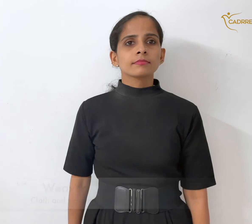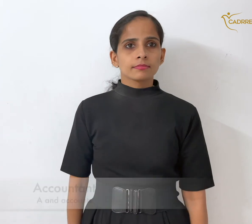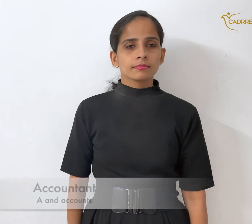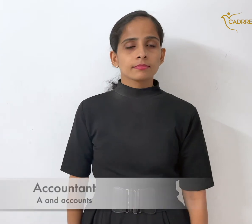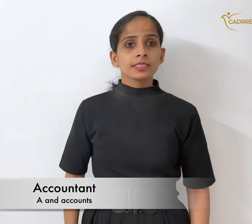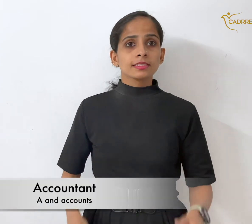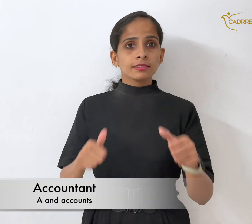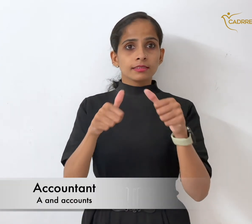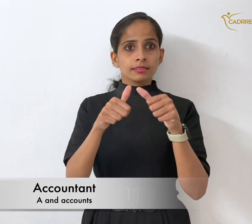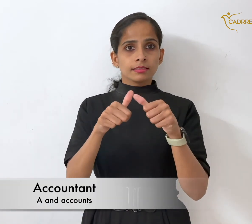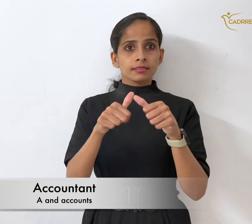Accountant.